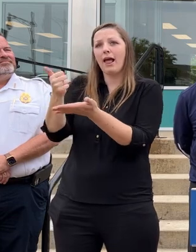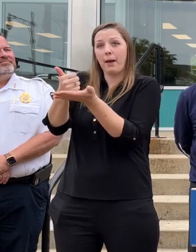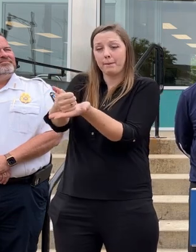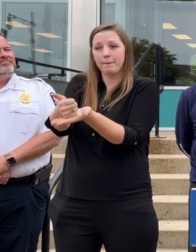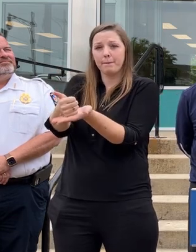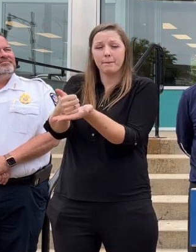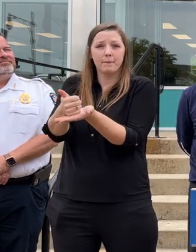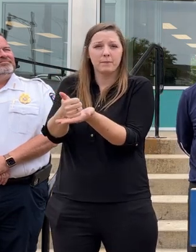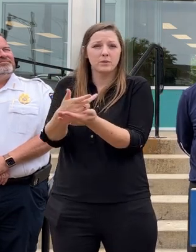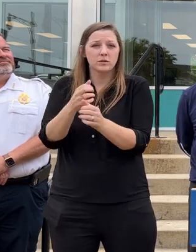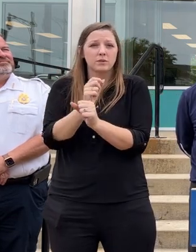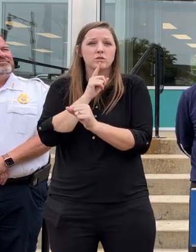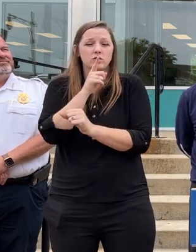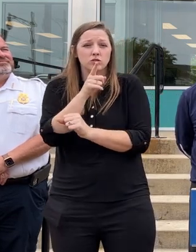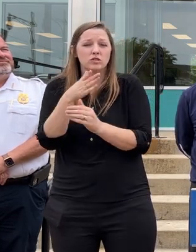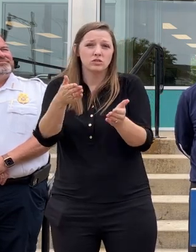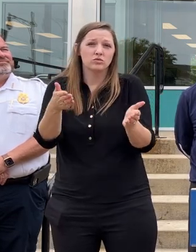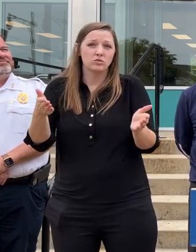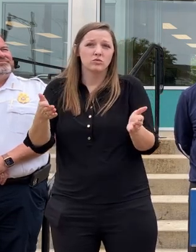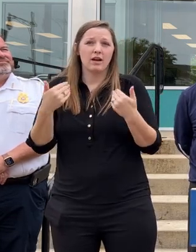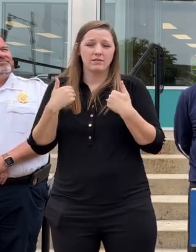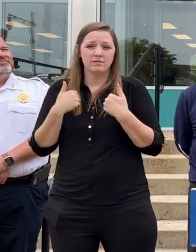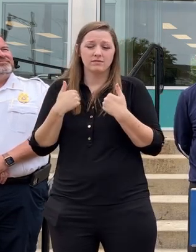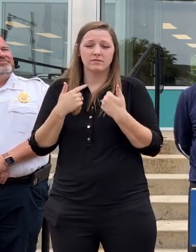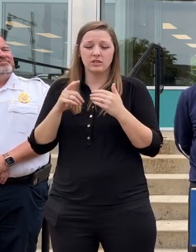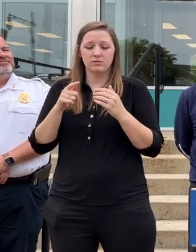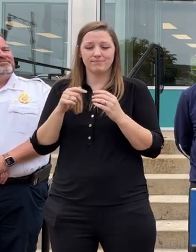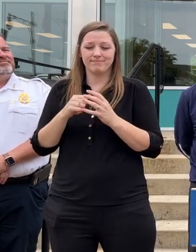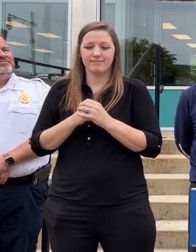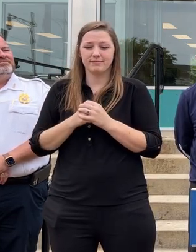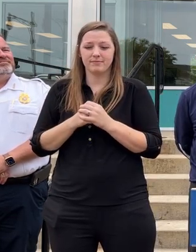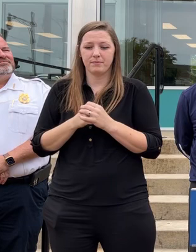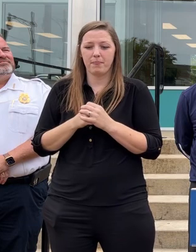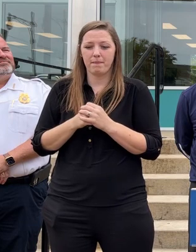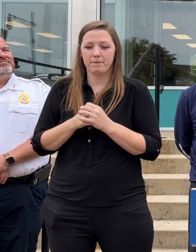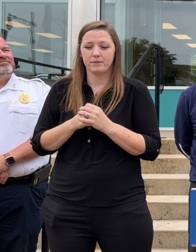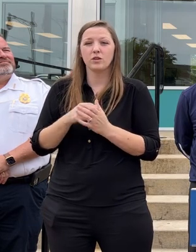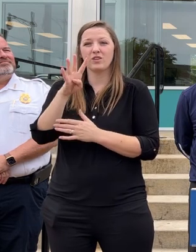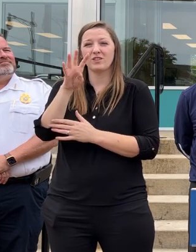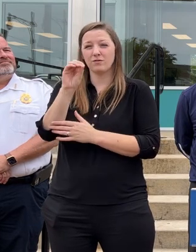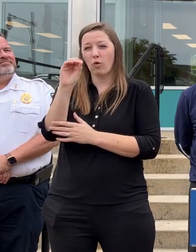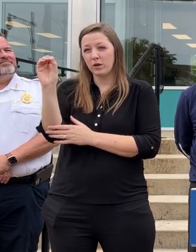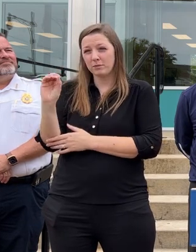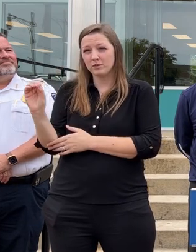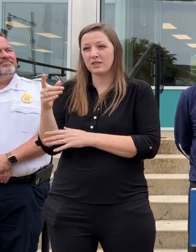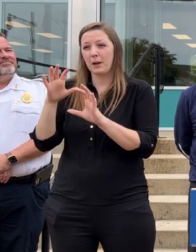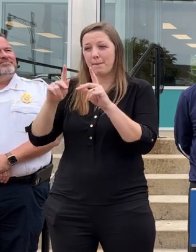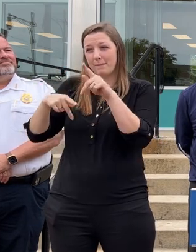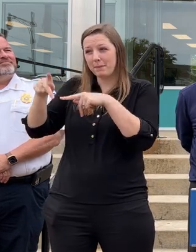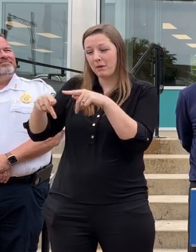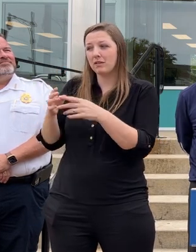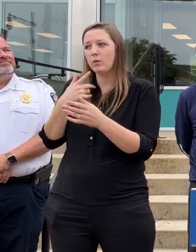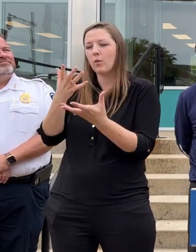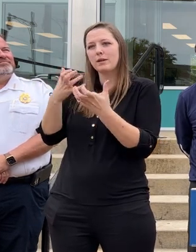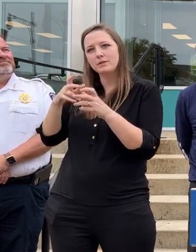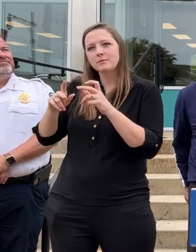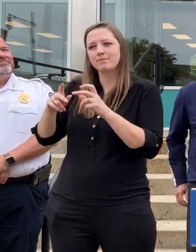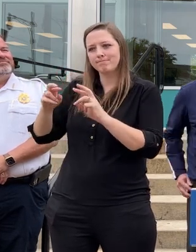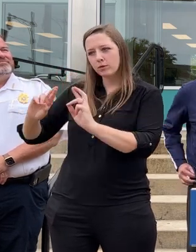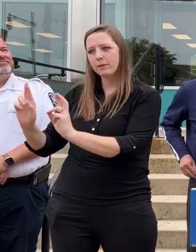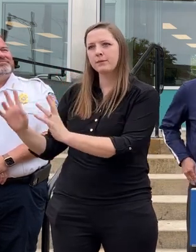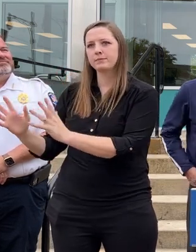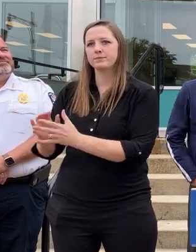to ensure that this group, this critical group of 40% of our neighbors, are prepared as much as we can.